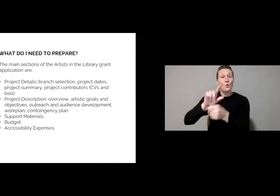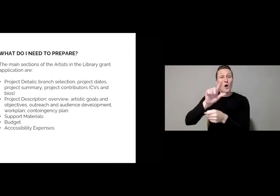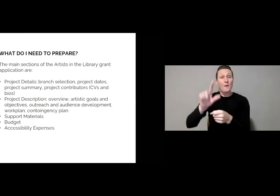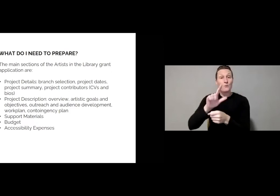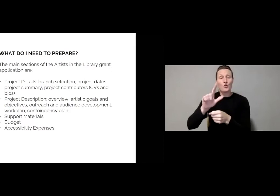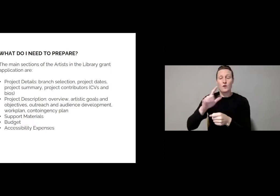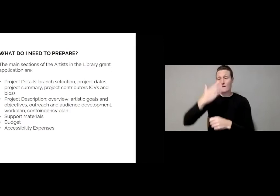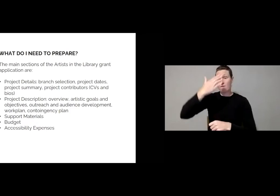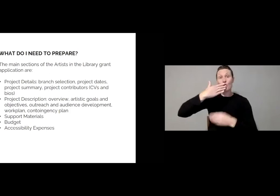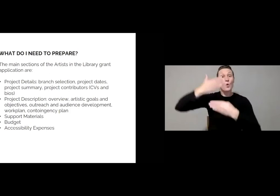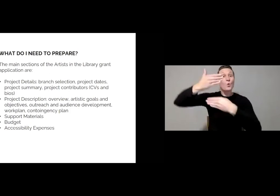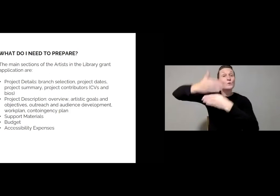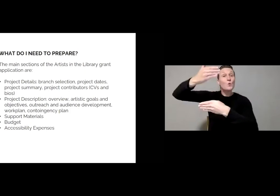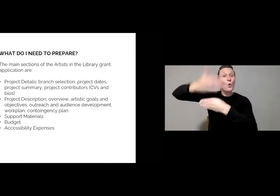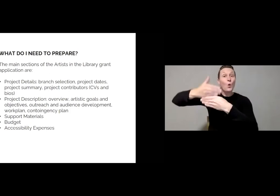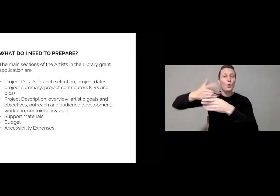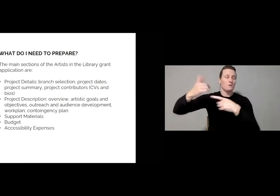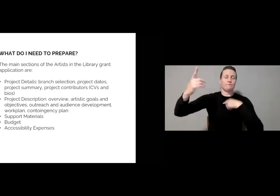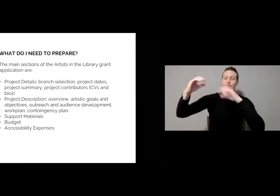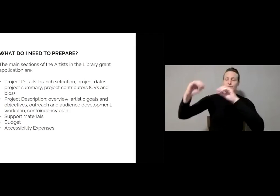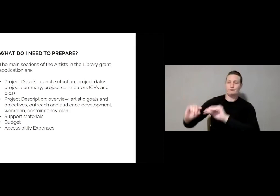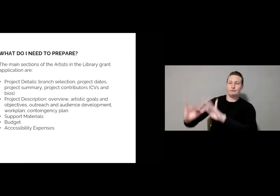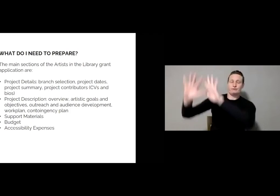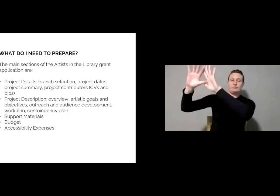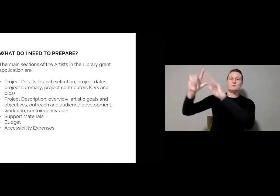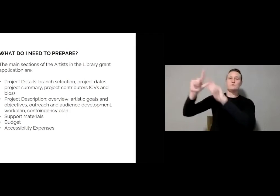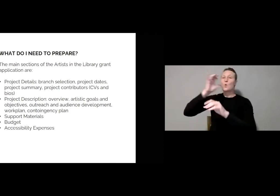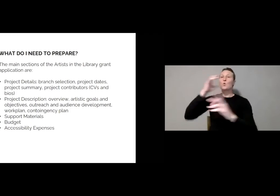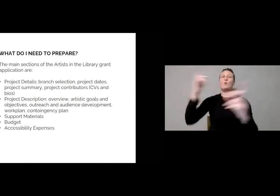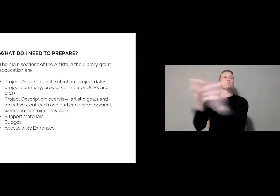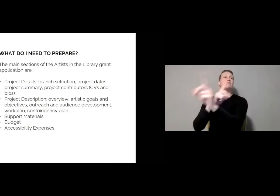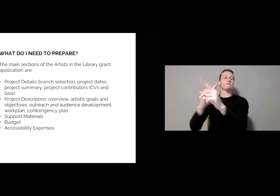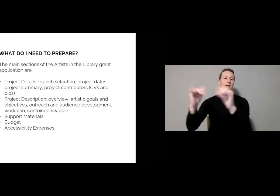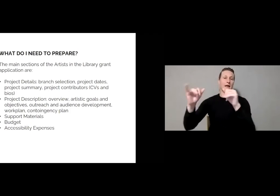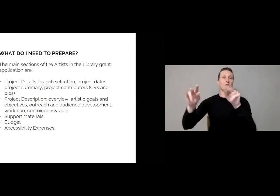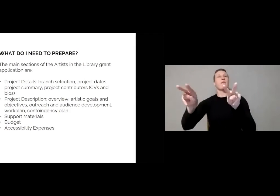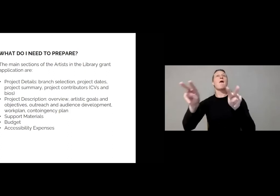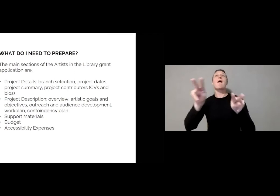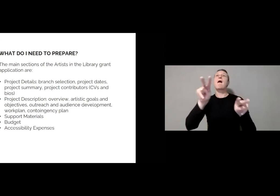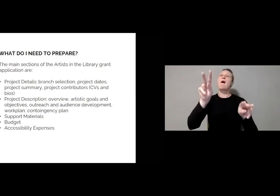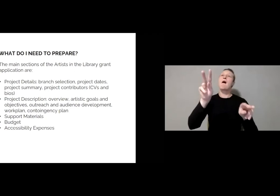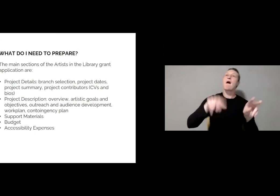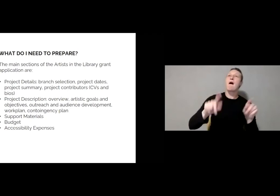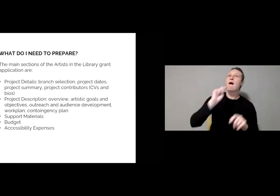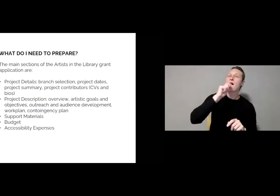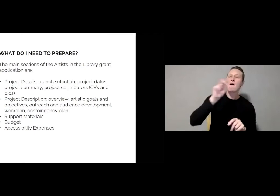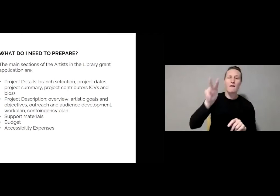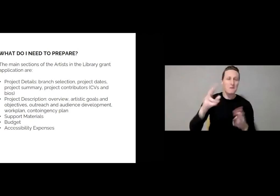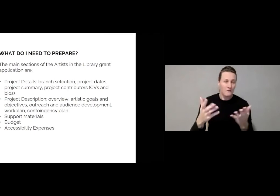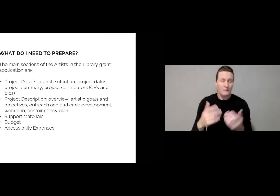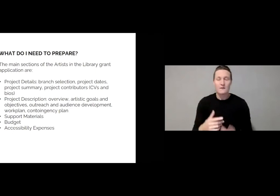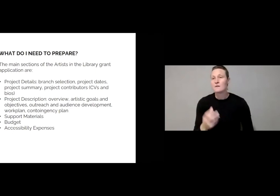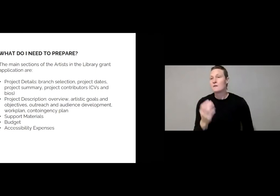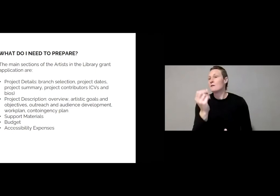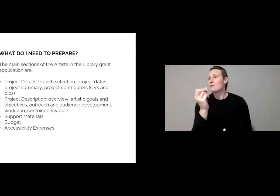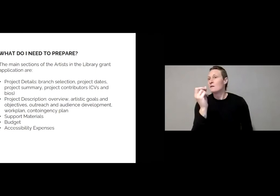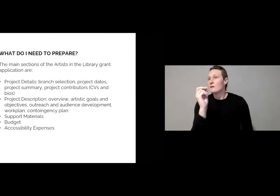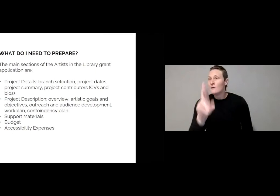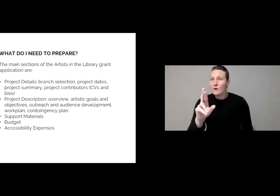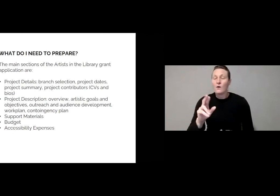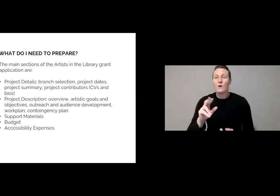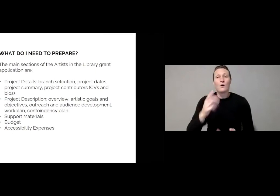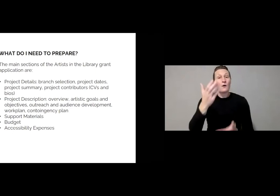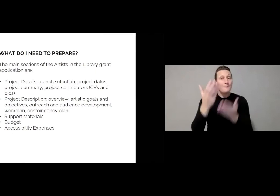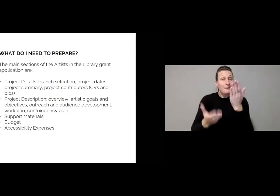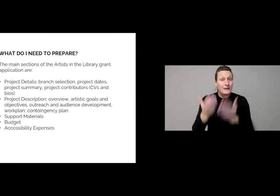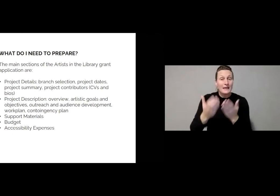you know, kits, art kits for you know, curbside pickup that community members can come and pick